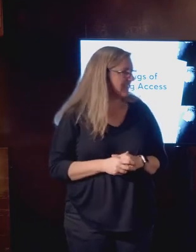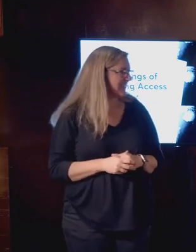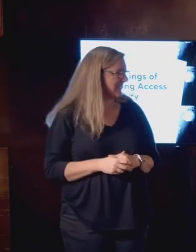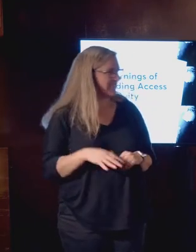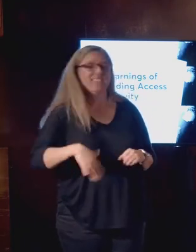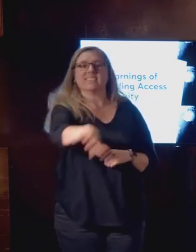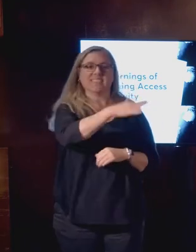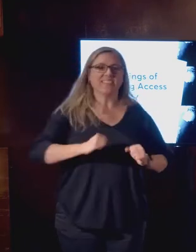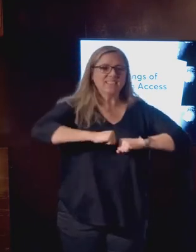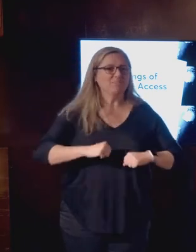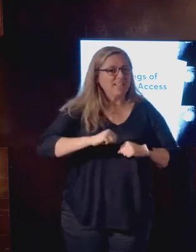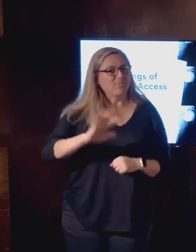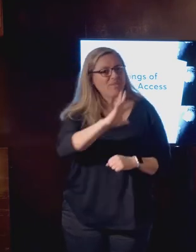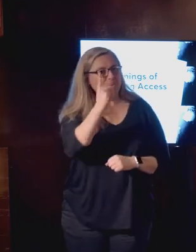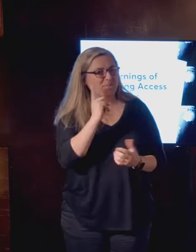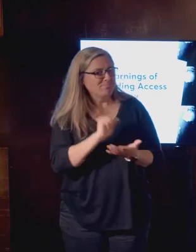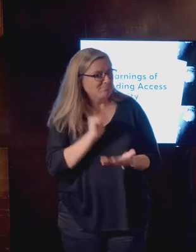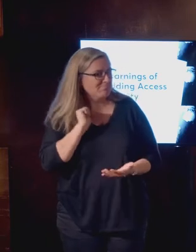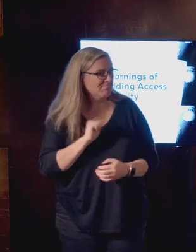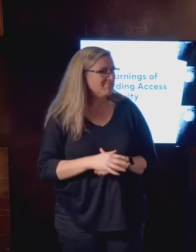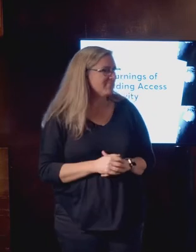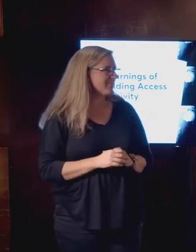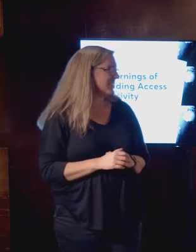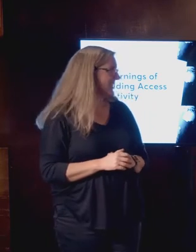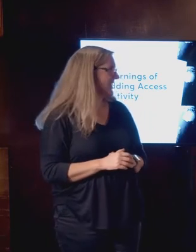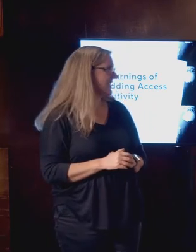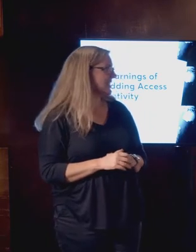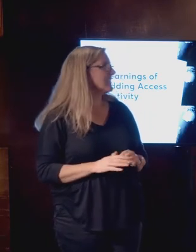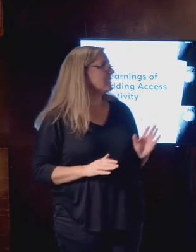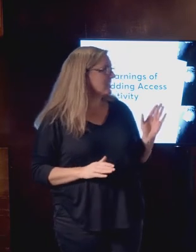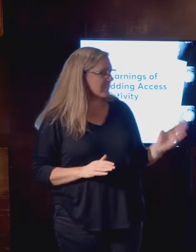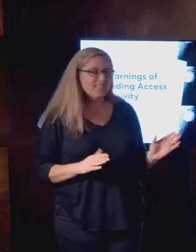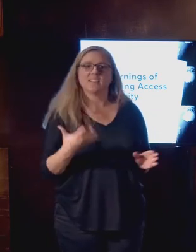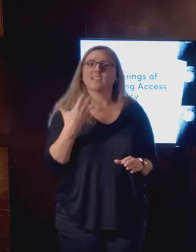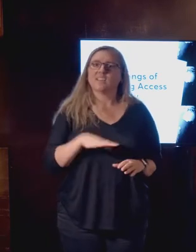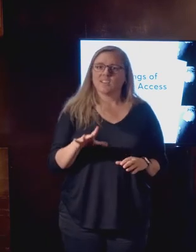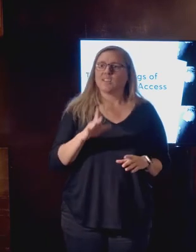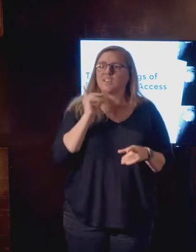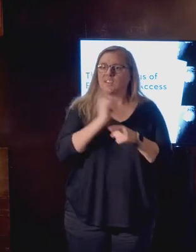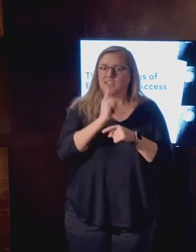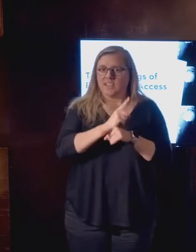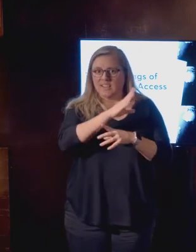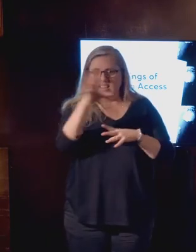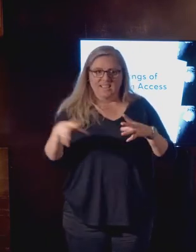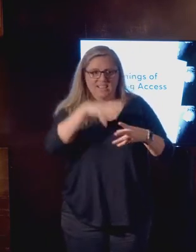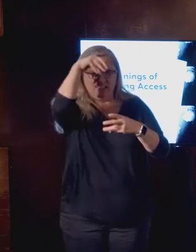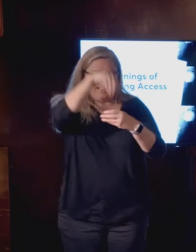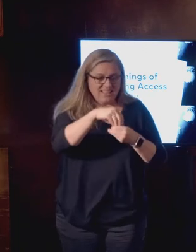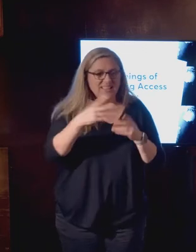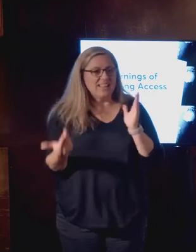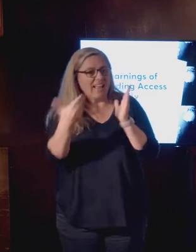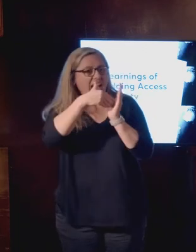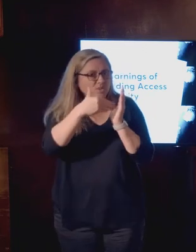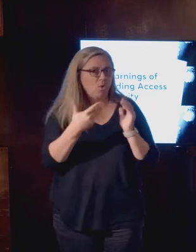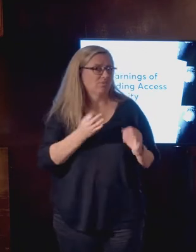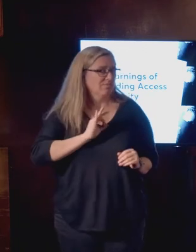There's space for everyone, right? Yeah. I'm going to talk about the importance of embedding access from the start, not just as an add-on. And I